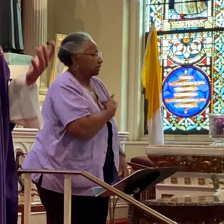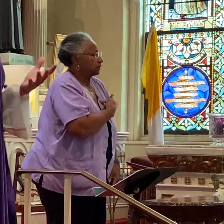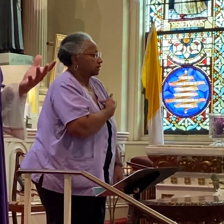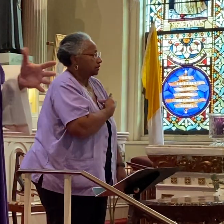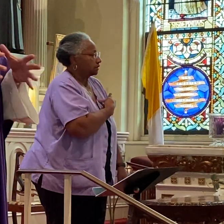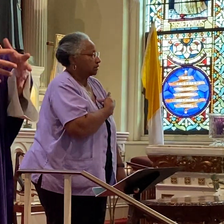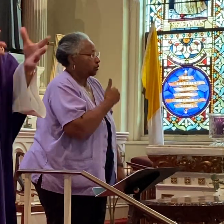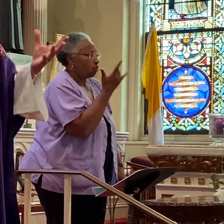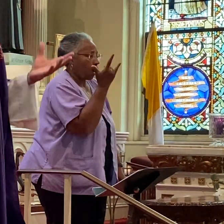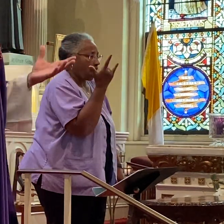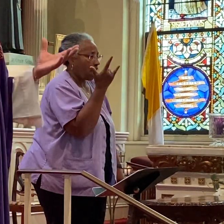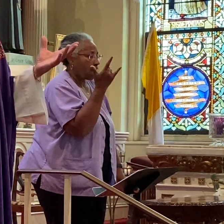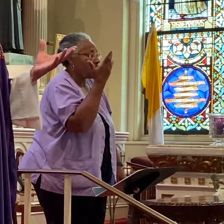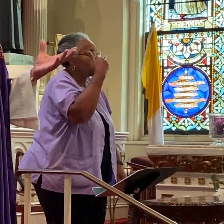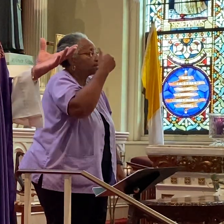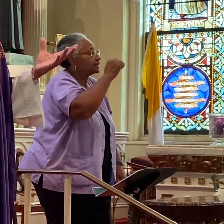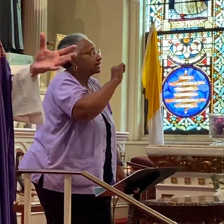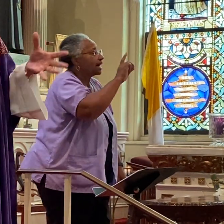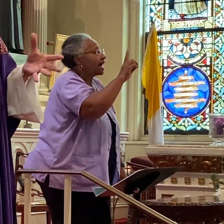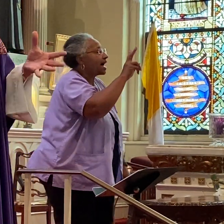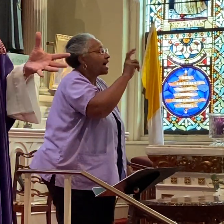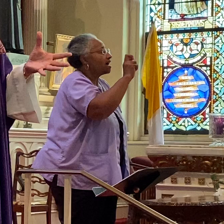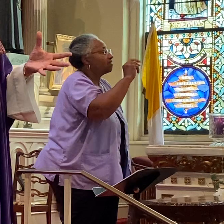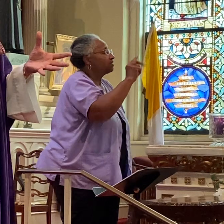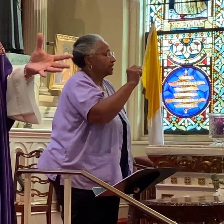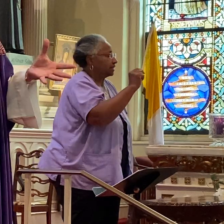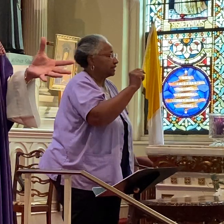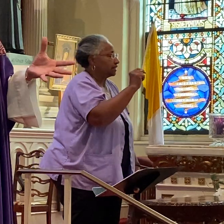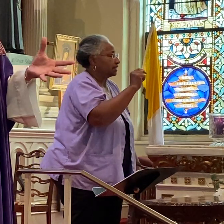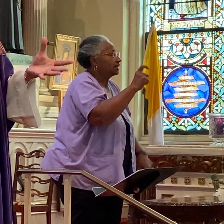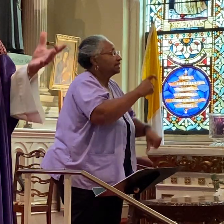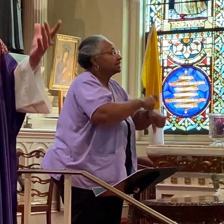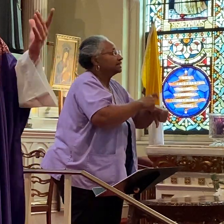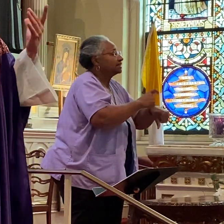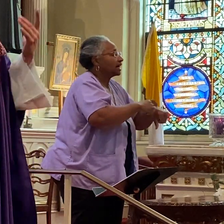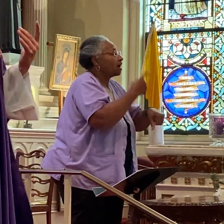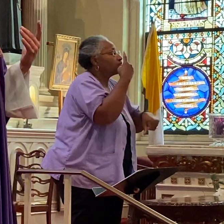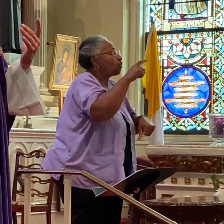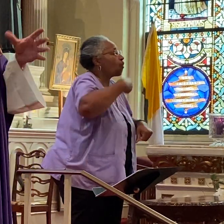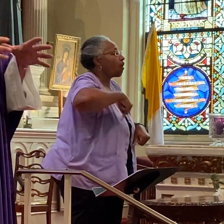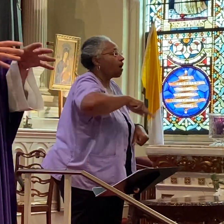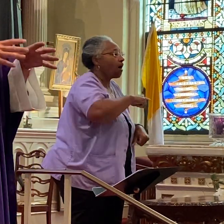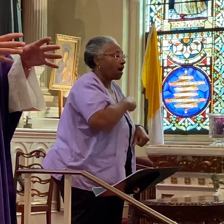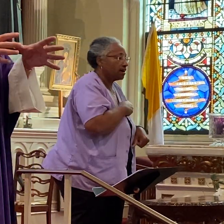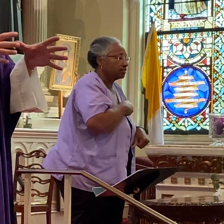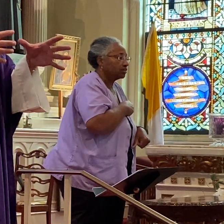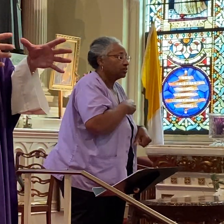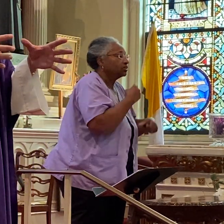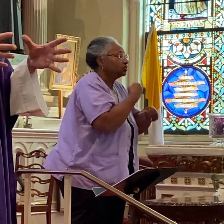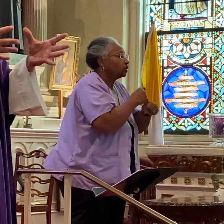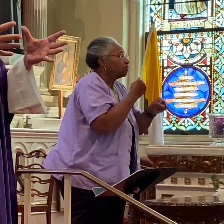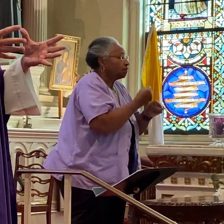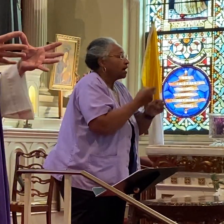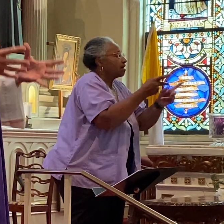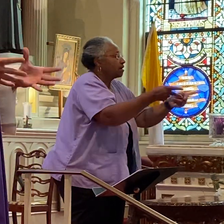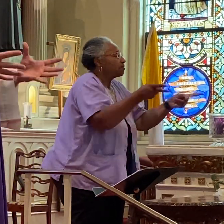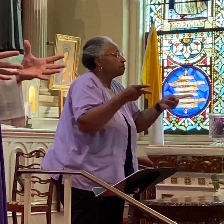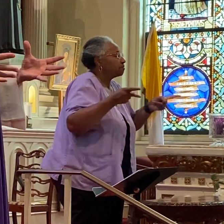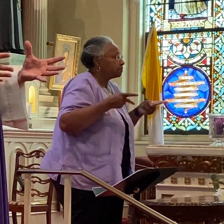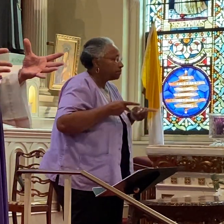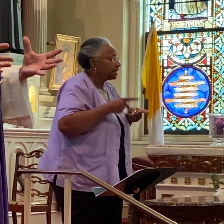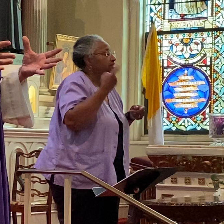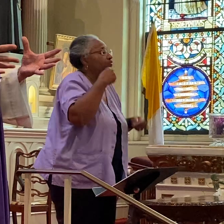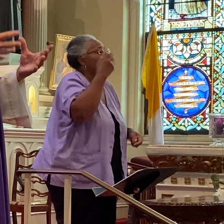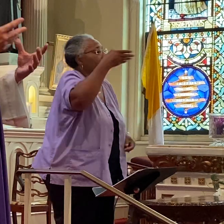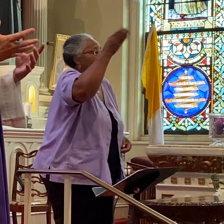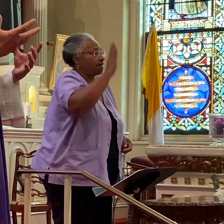is a call to make space. The spaciousness of the desert is a reminder that we need to make space for God.